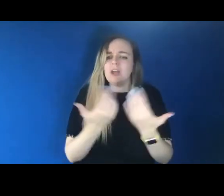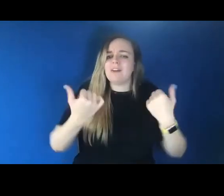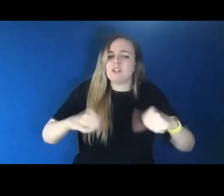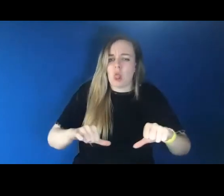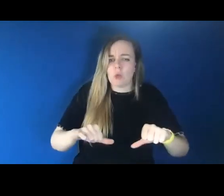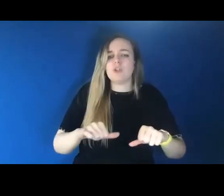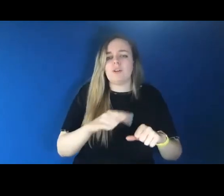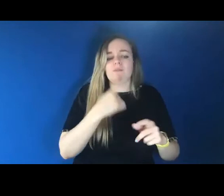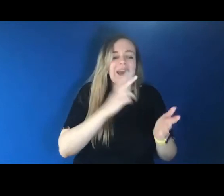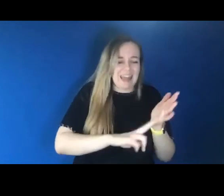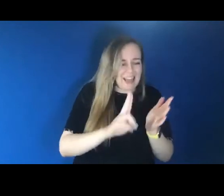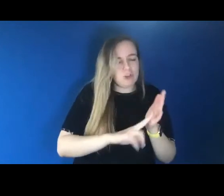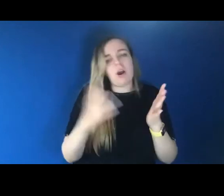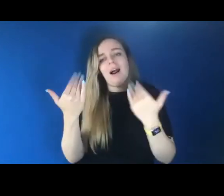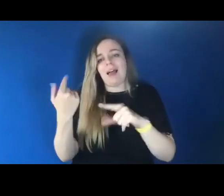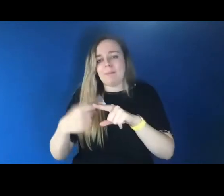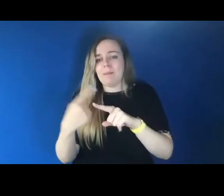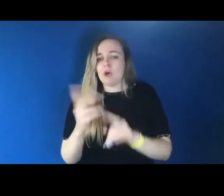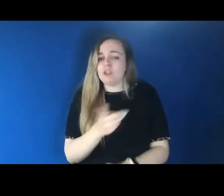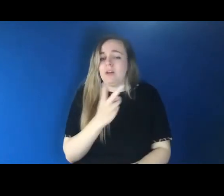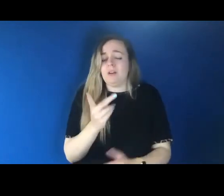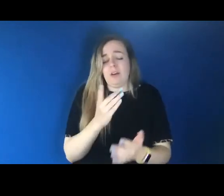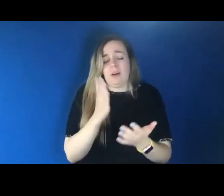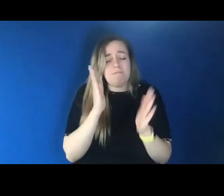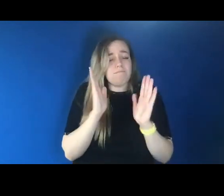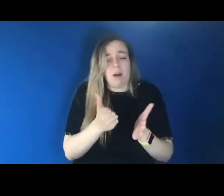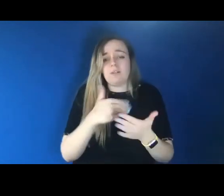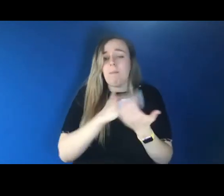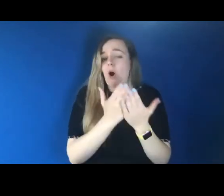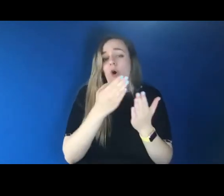climate emergency. And it's vital that that's at the heart of the green recovery.